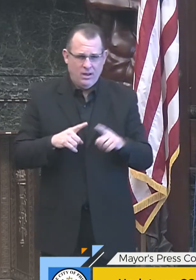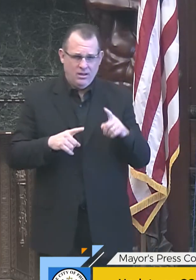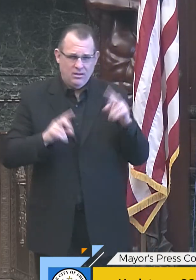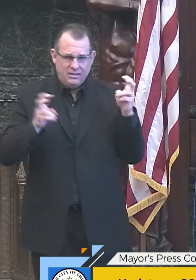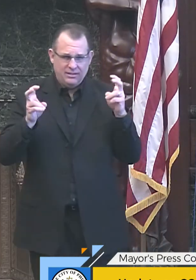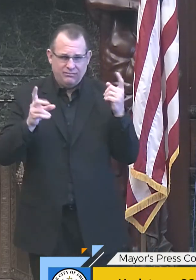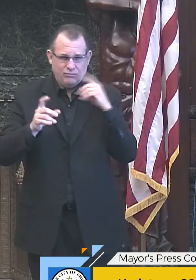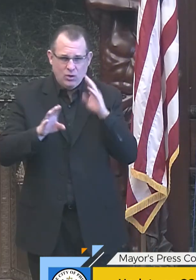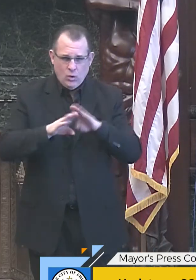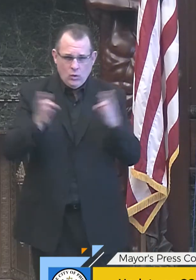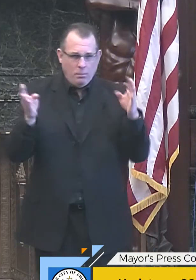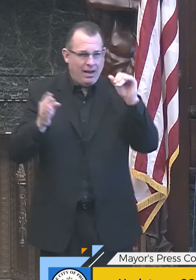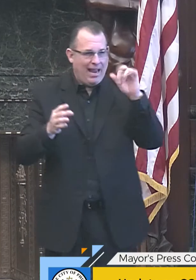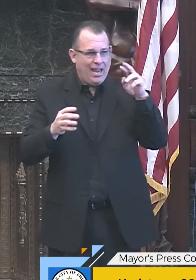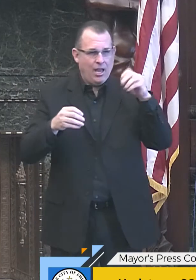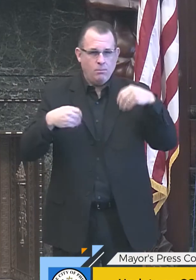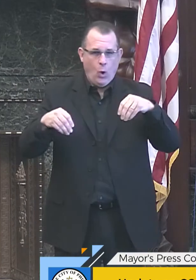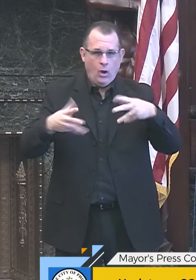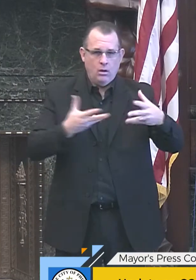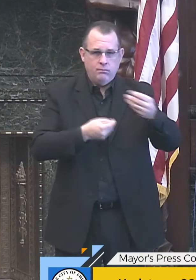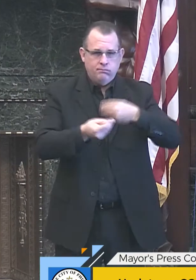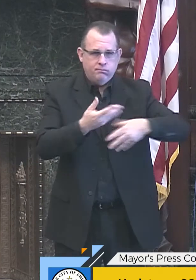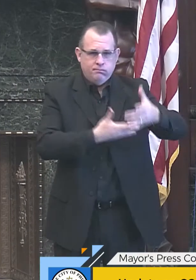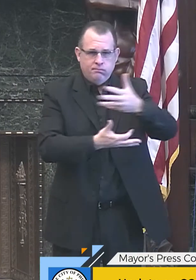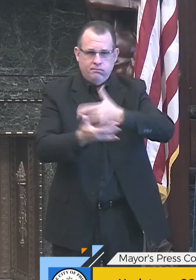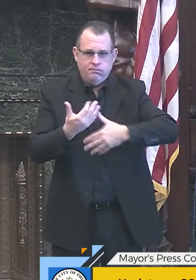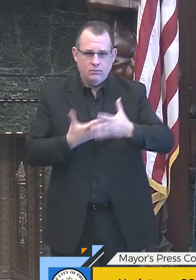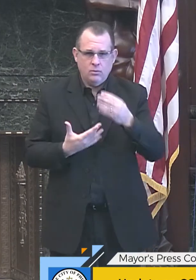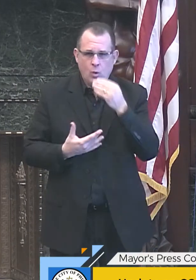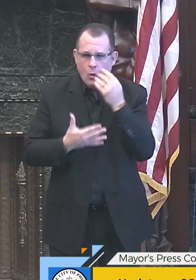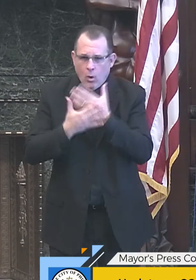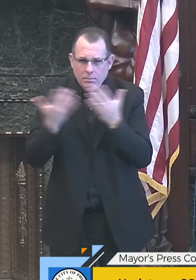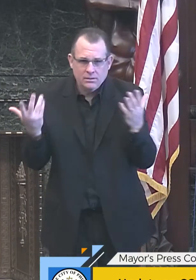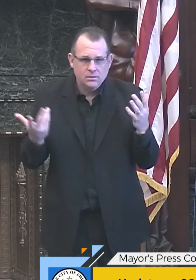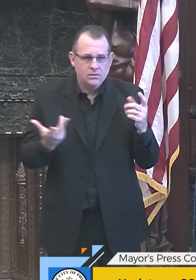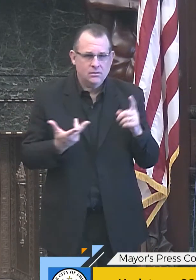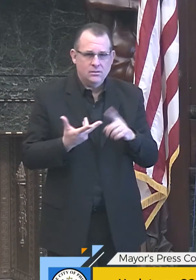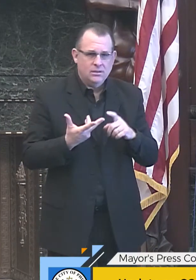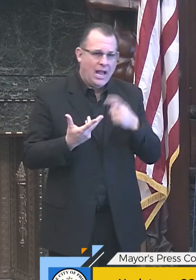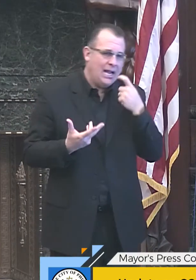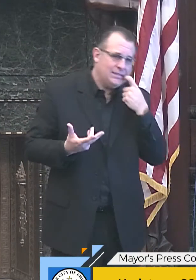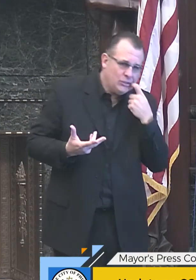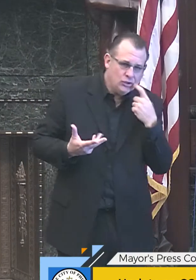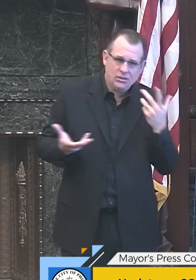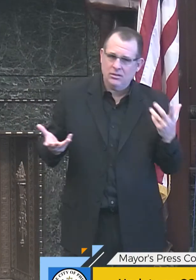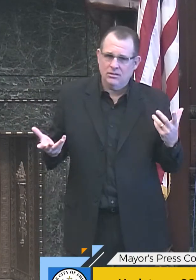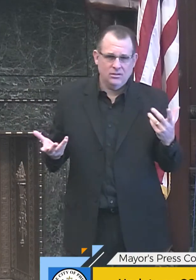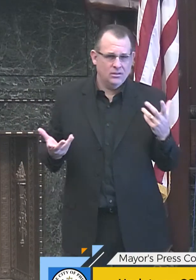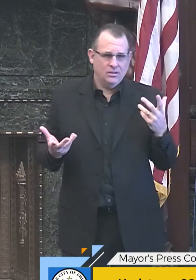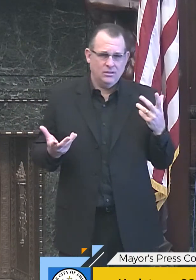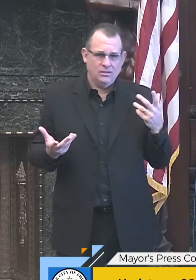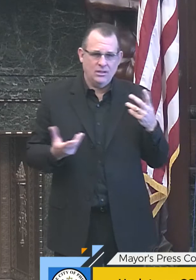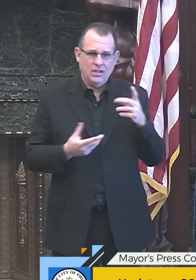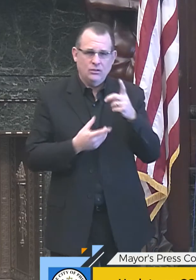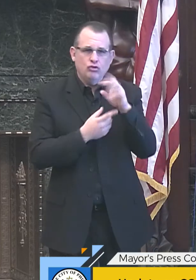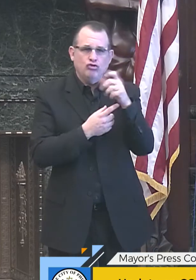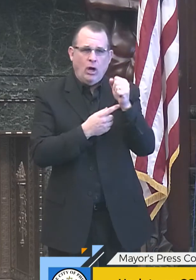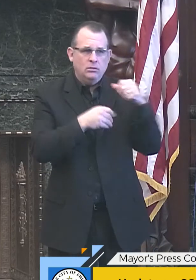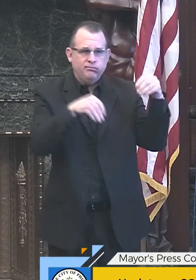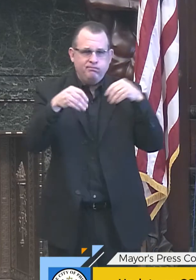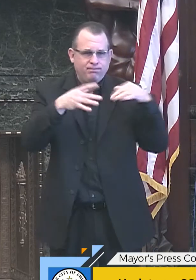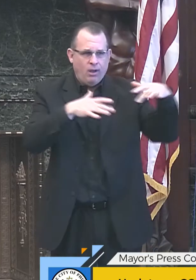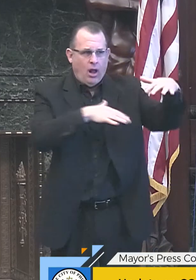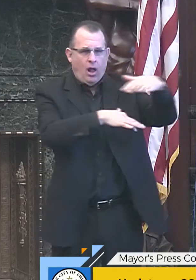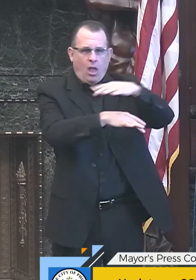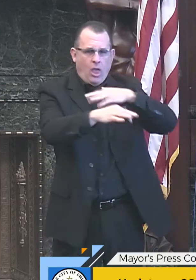and obviously homelessness and addiction go hand in hand. I don't even know how you begin to combat that when police have other matters to